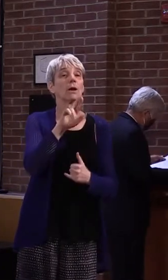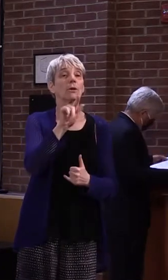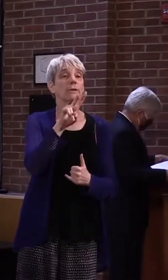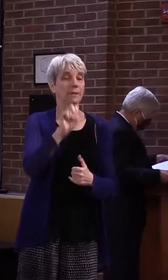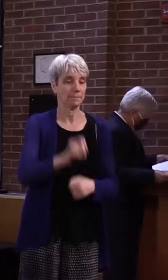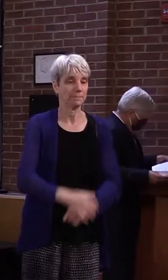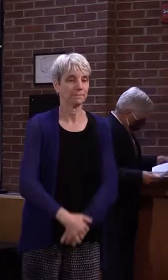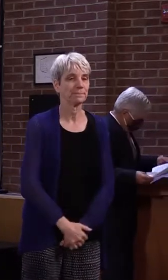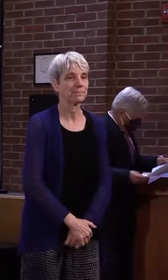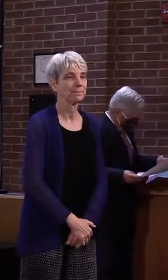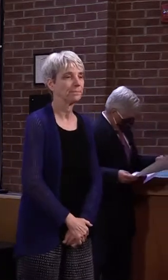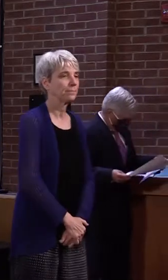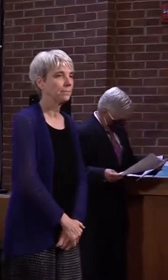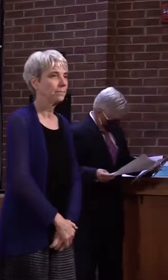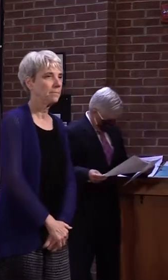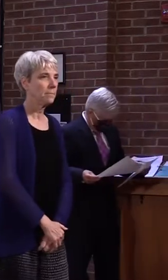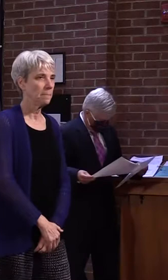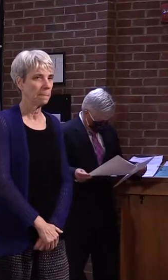Levine.